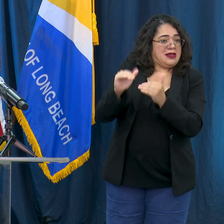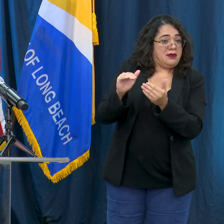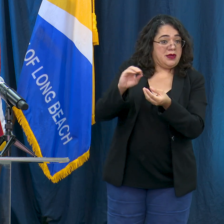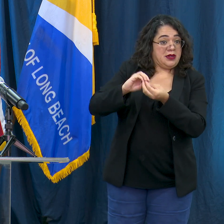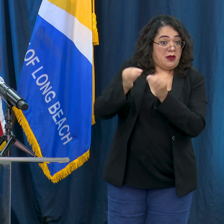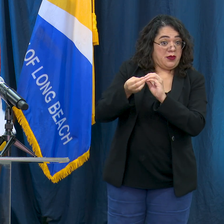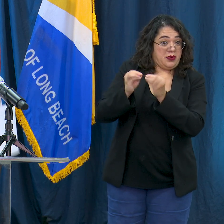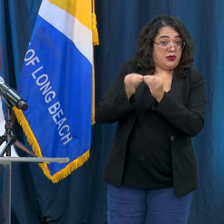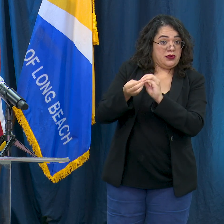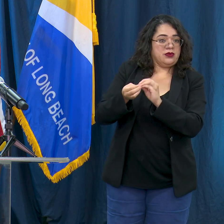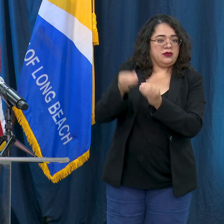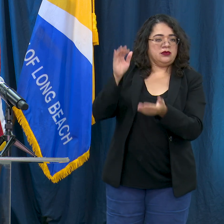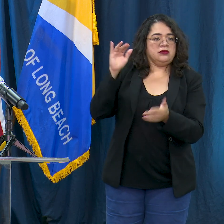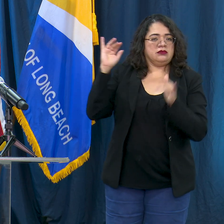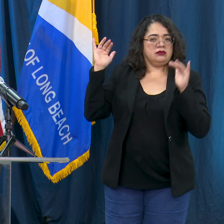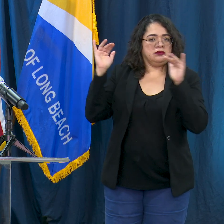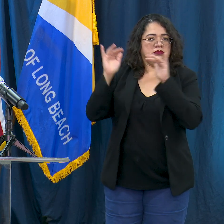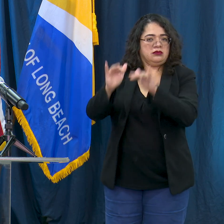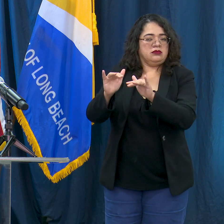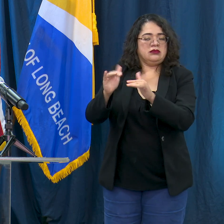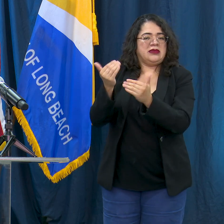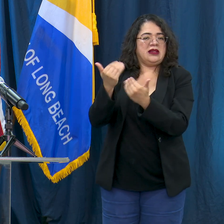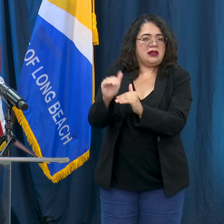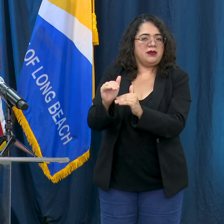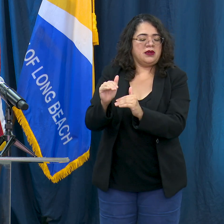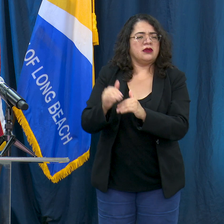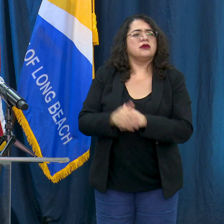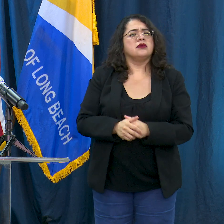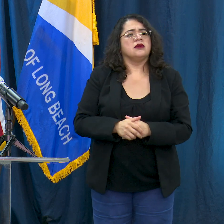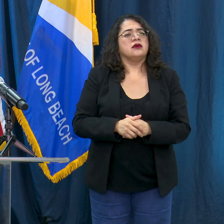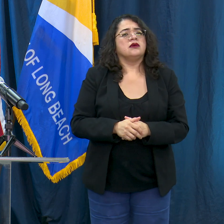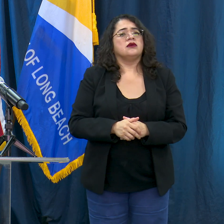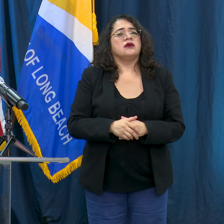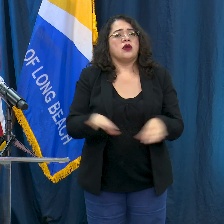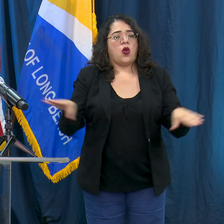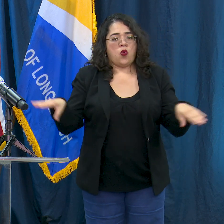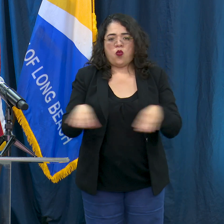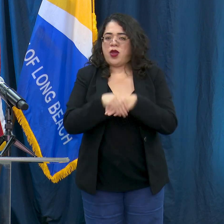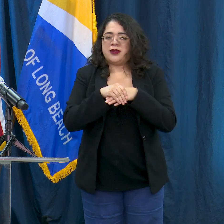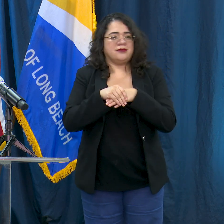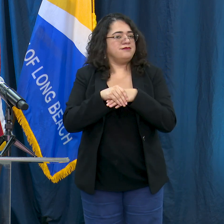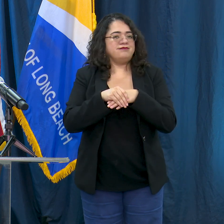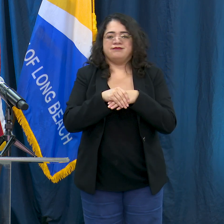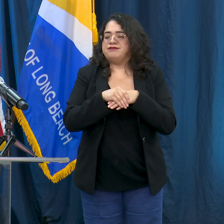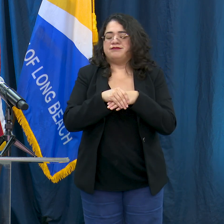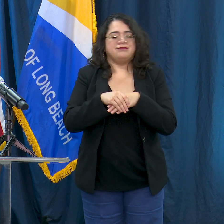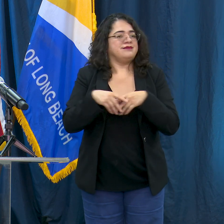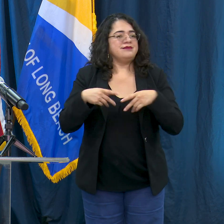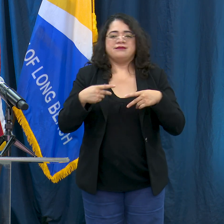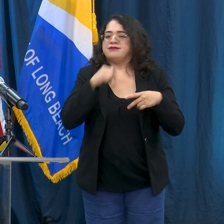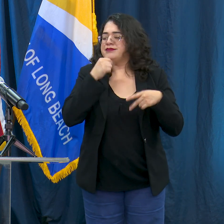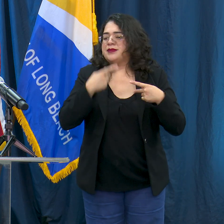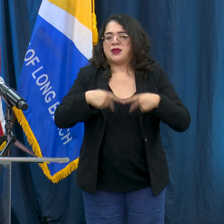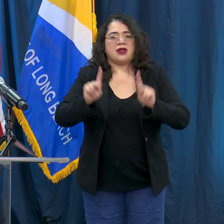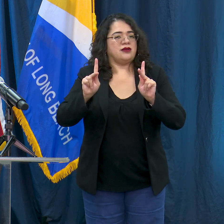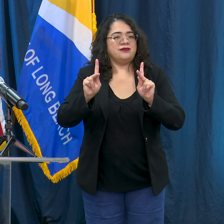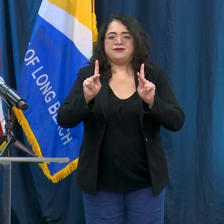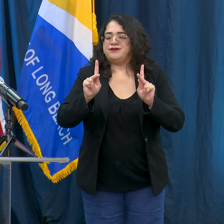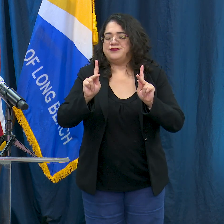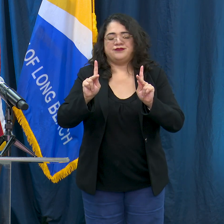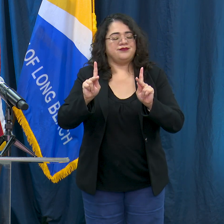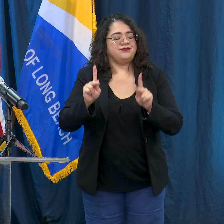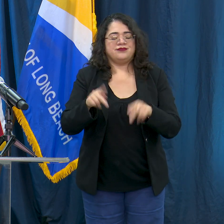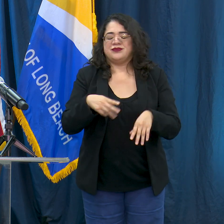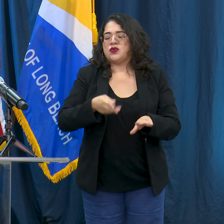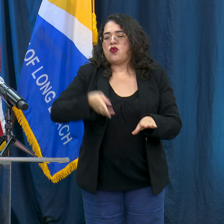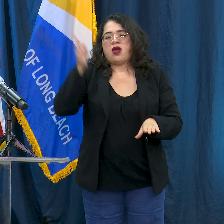celebrations cannot go on until further notice. So we want to just make sure, and the mayor's talked about it, and I think I talk about it just every time